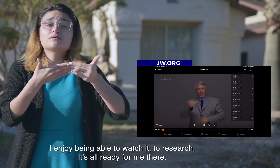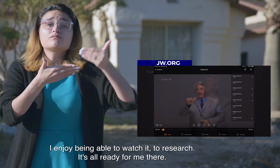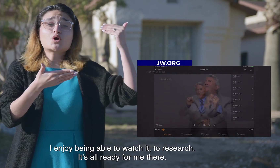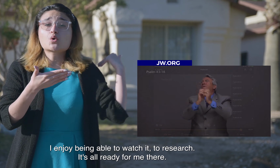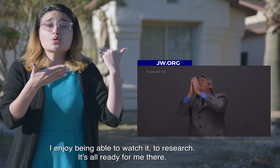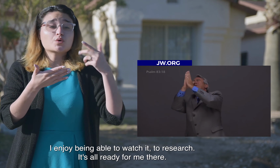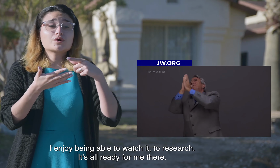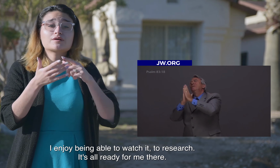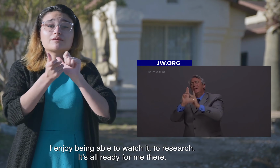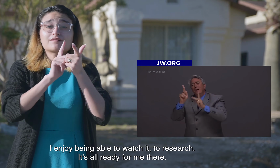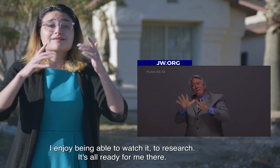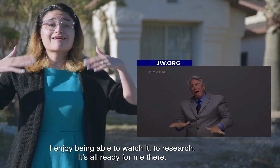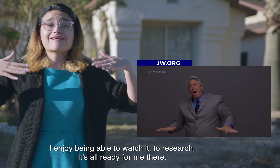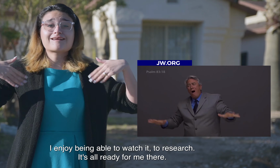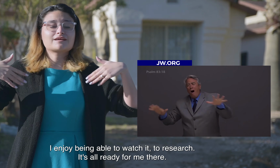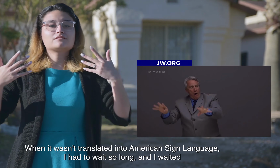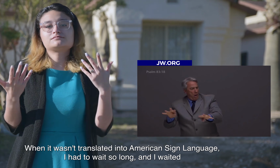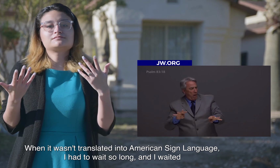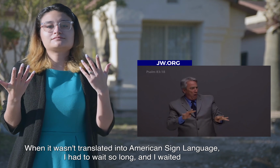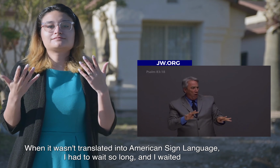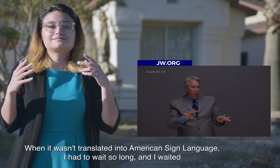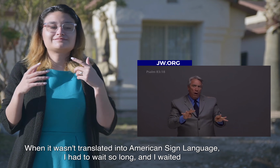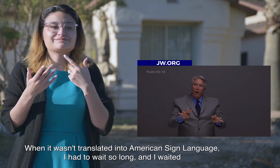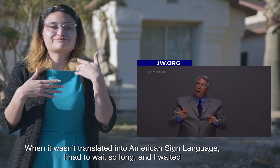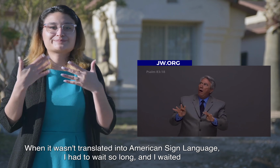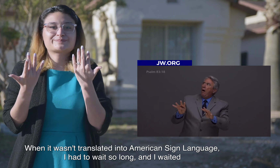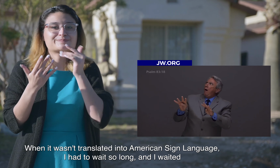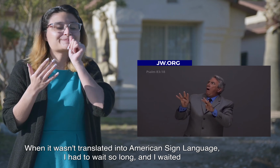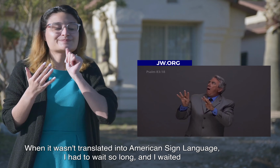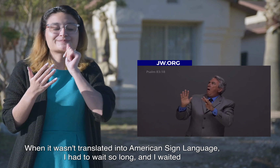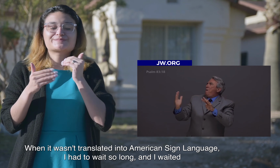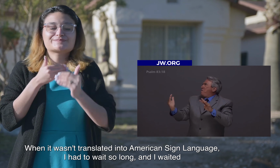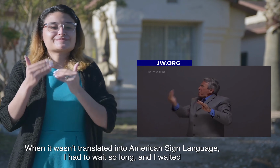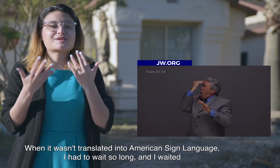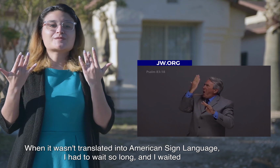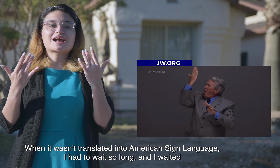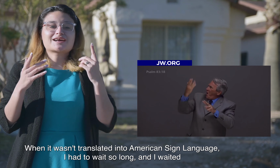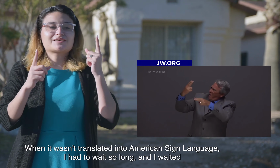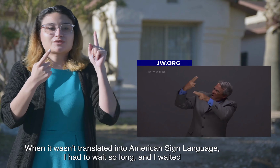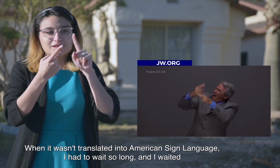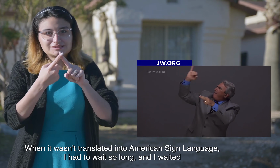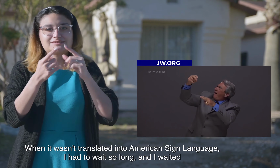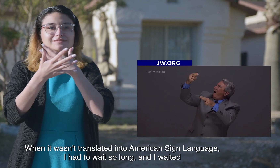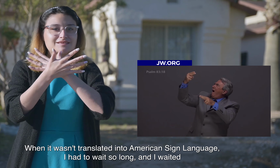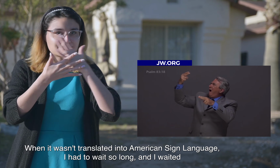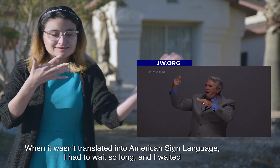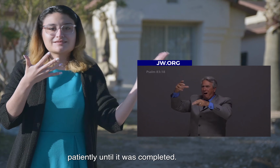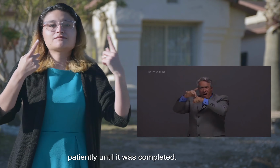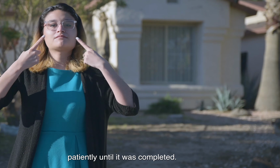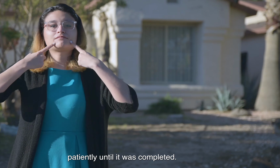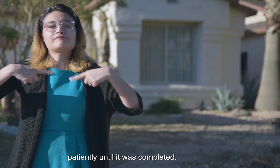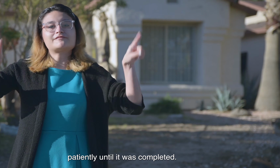to research. It's all ready for me there. When it wasn't translated into American Sign Language, I had to wait so long, and I